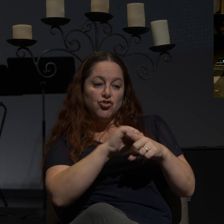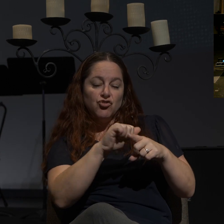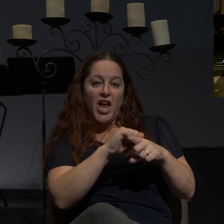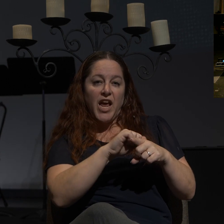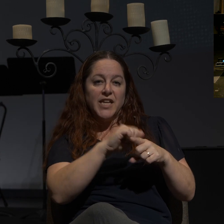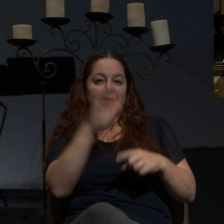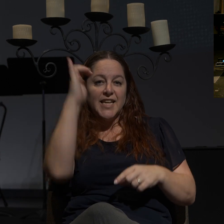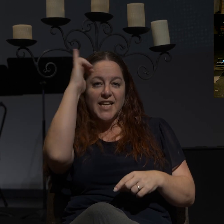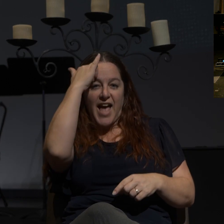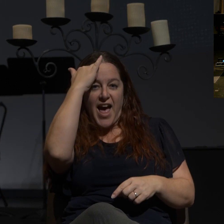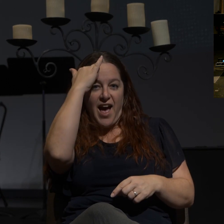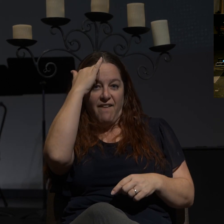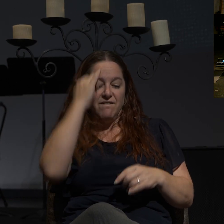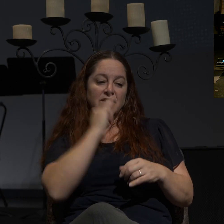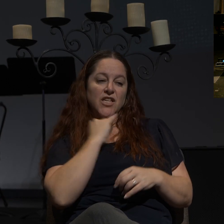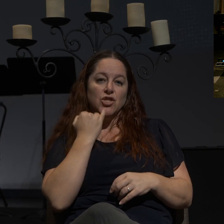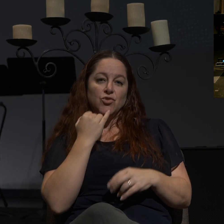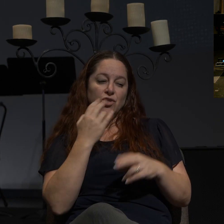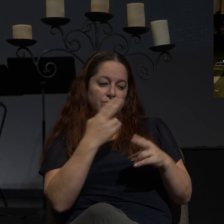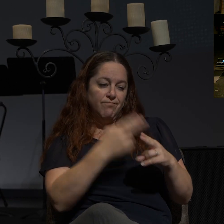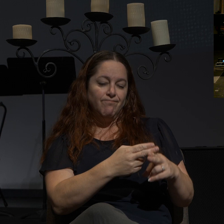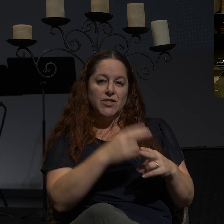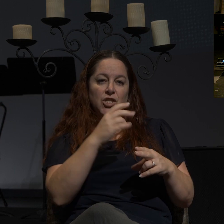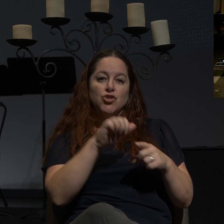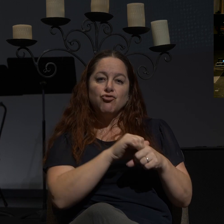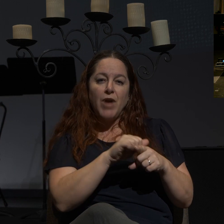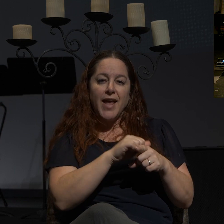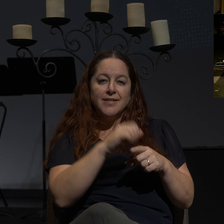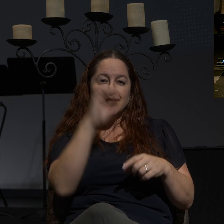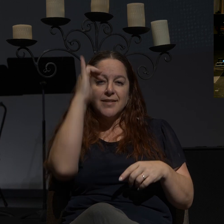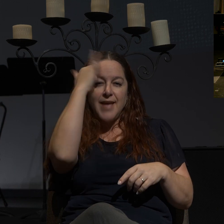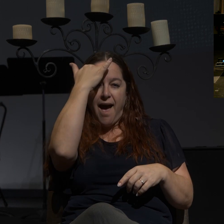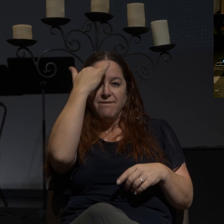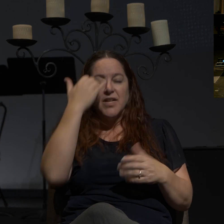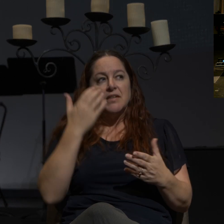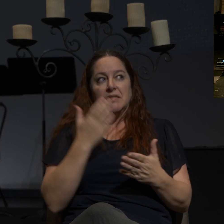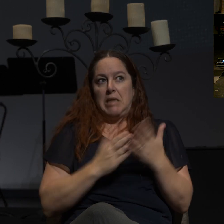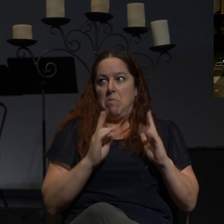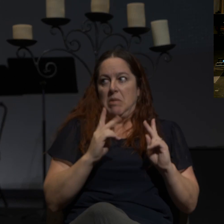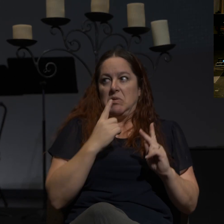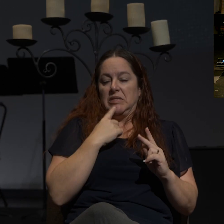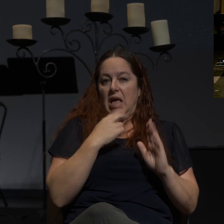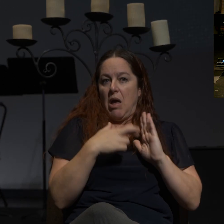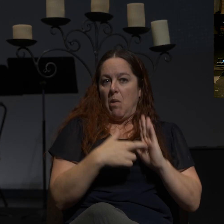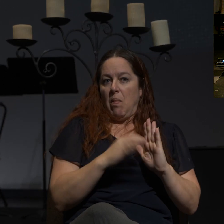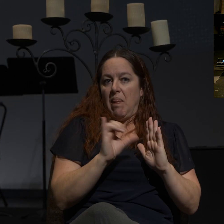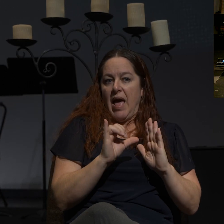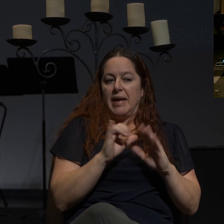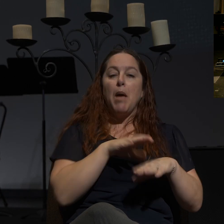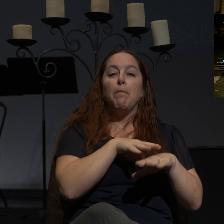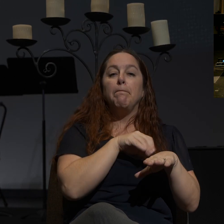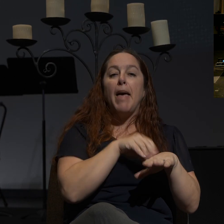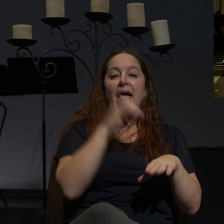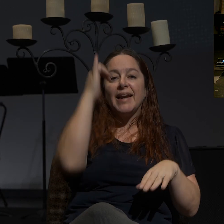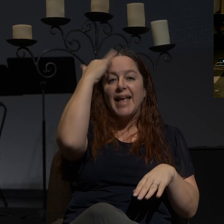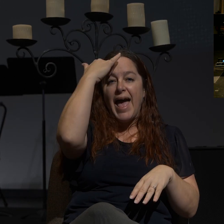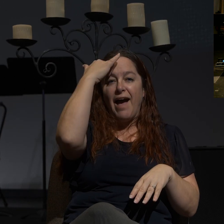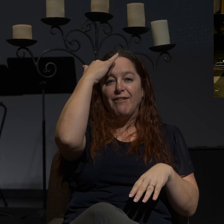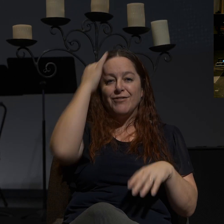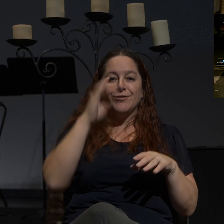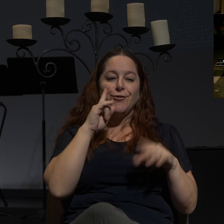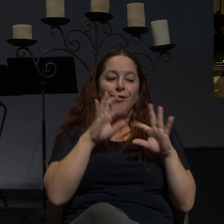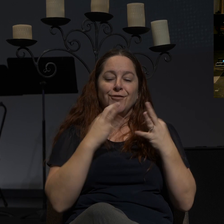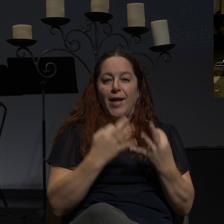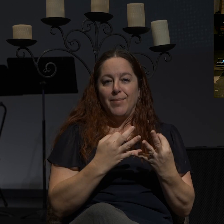calf. A trained calf. And some people think that it may even be representing like, it's like a pet calf that a family would